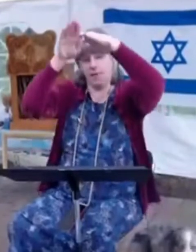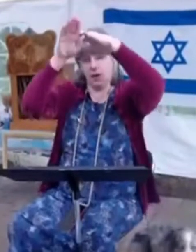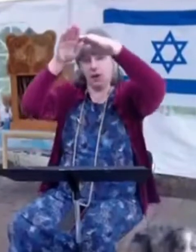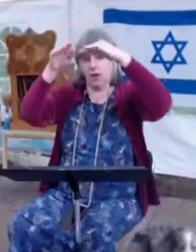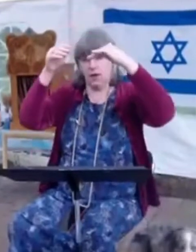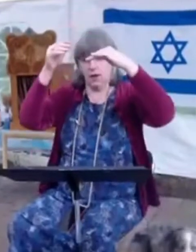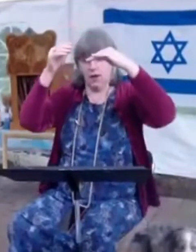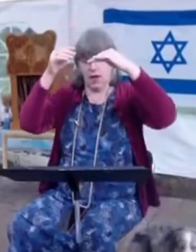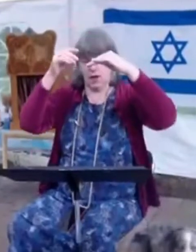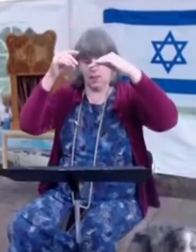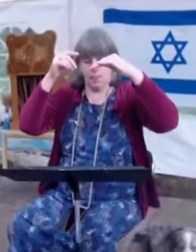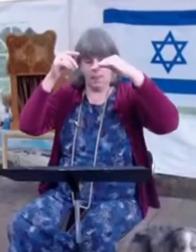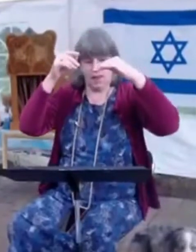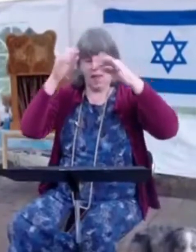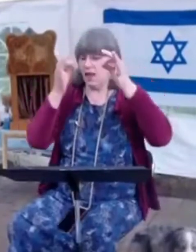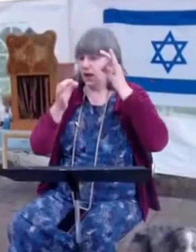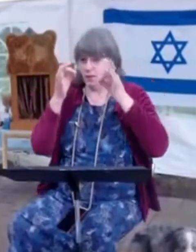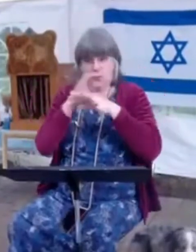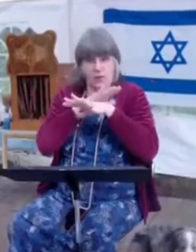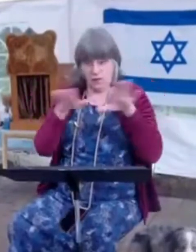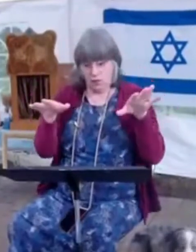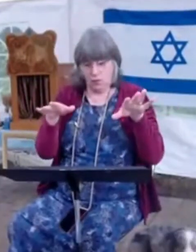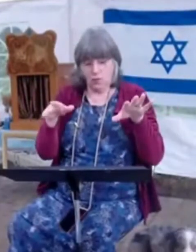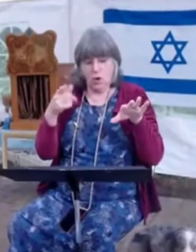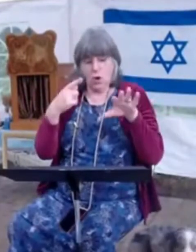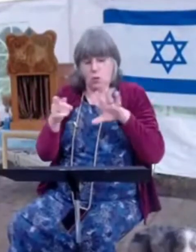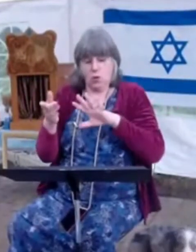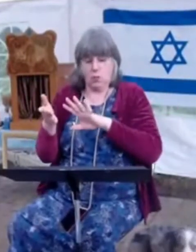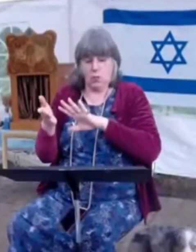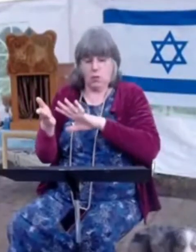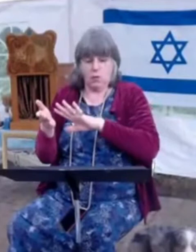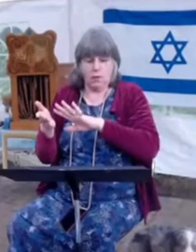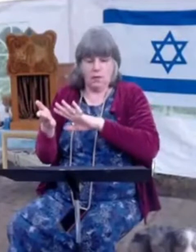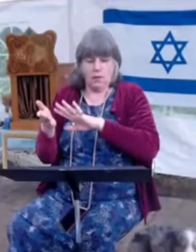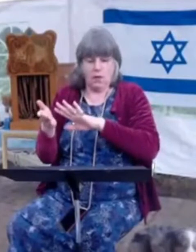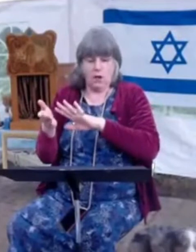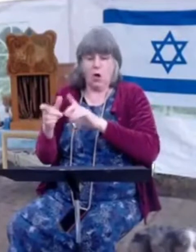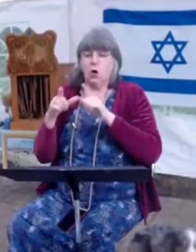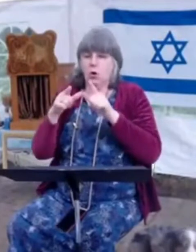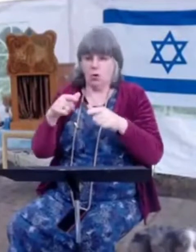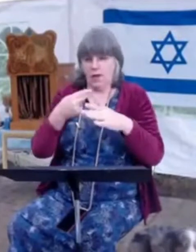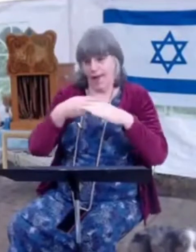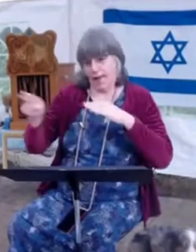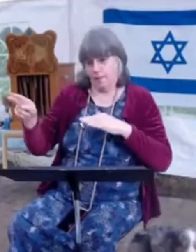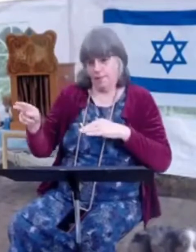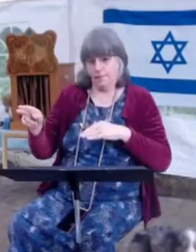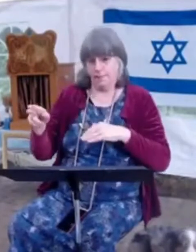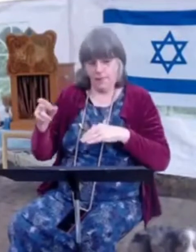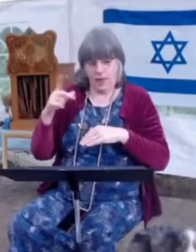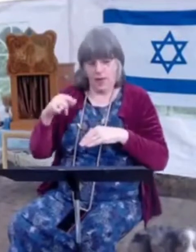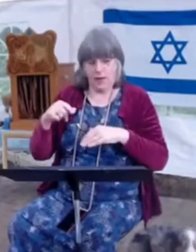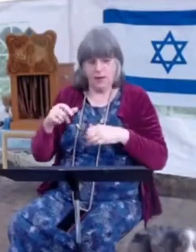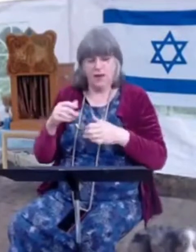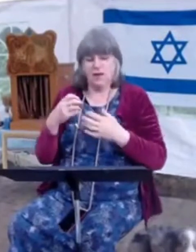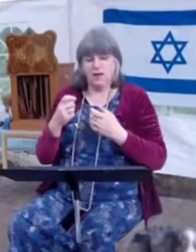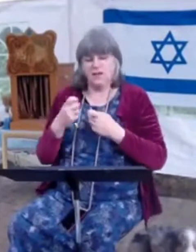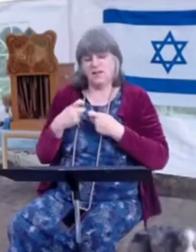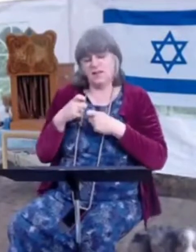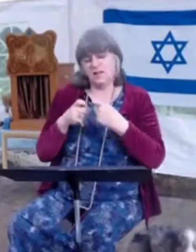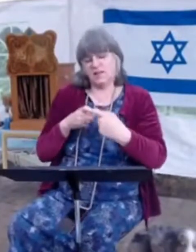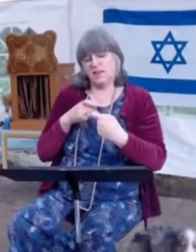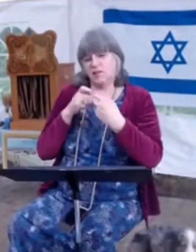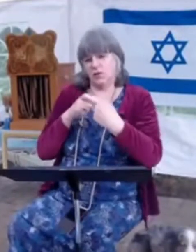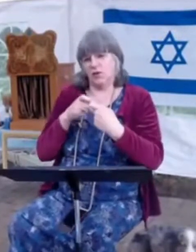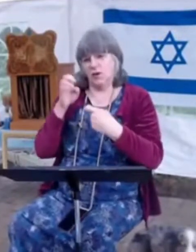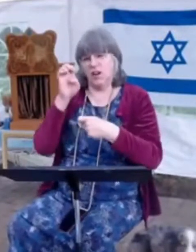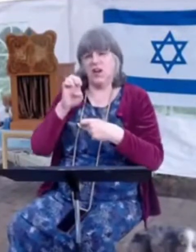condemned and suffer eternal punishment. That's the basic definition of the word gospel as